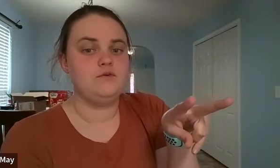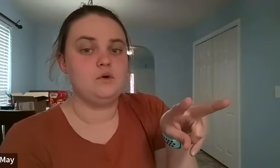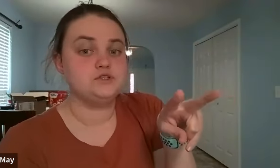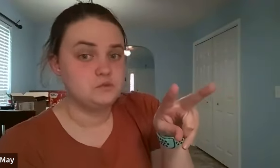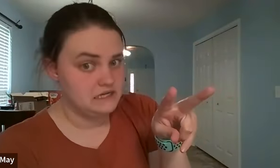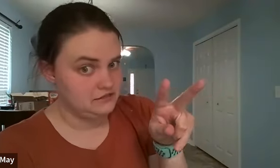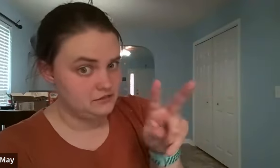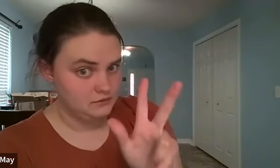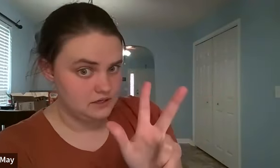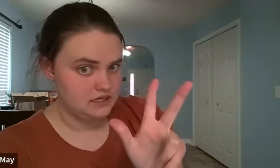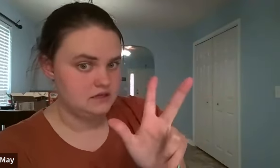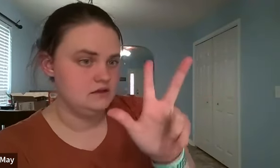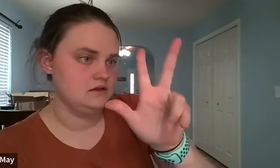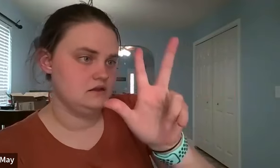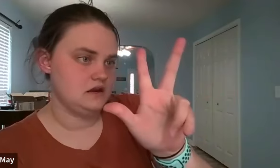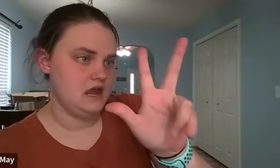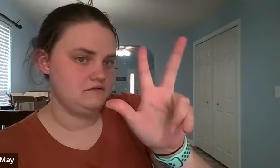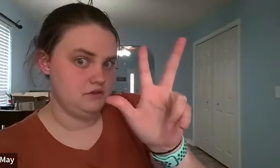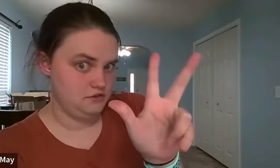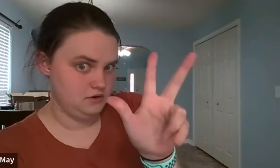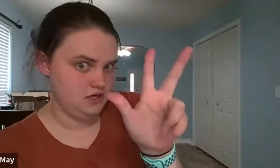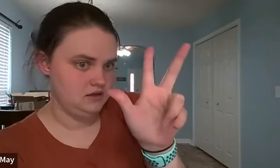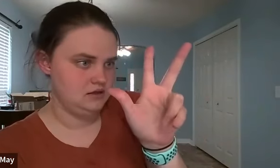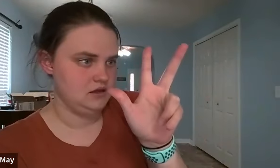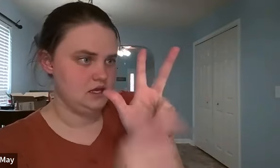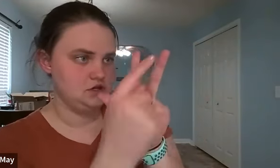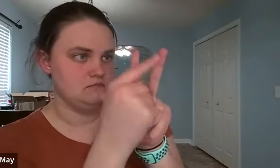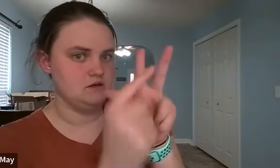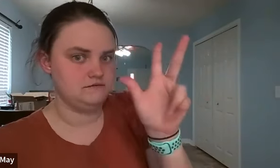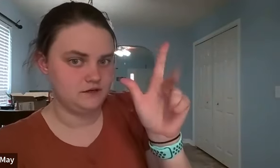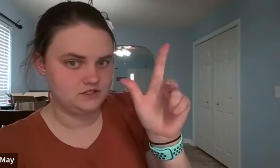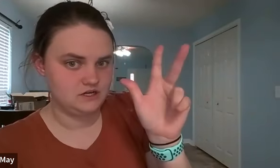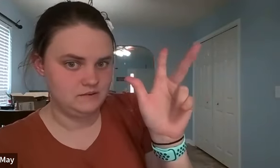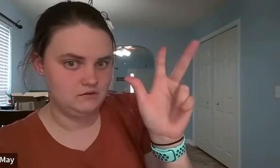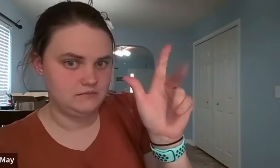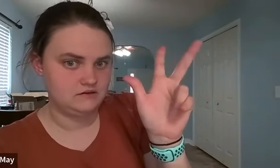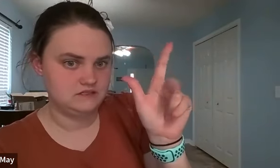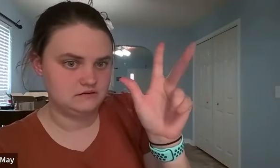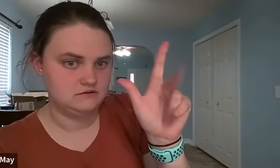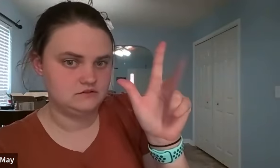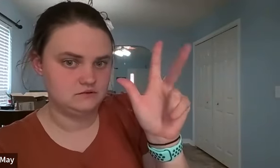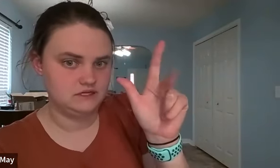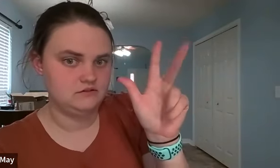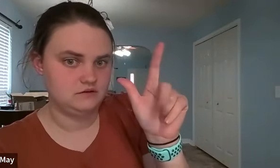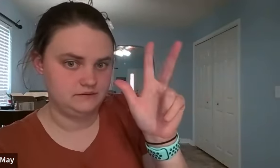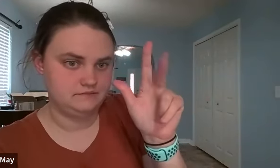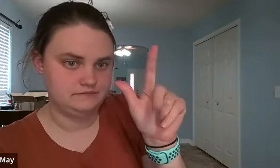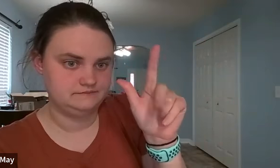For 23, you're going to have the 3 and your middle finger is going to be the one bouncing. 23.